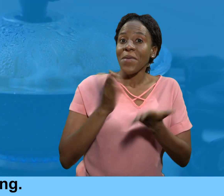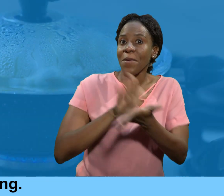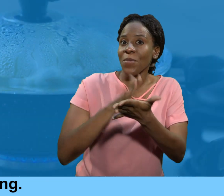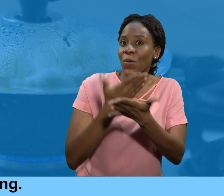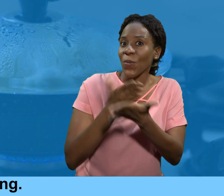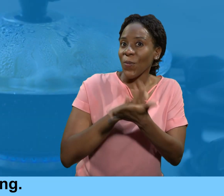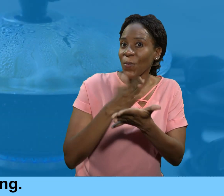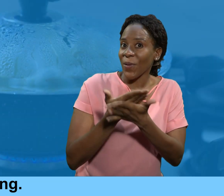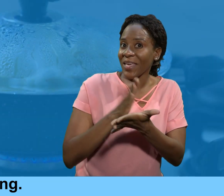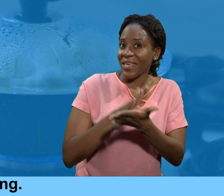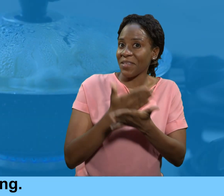Maybe cooking.